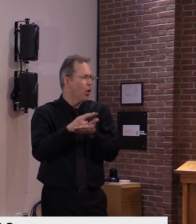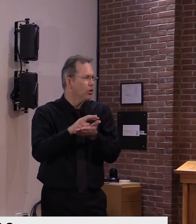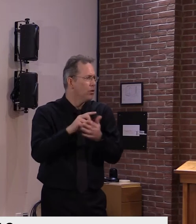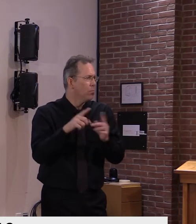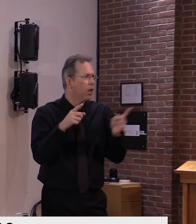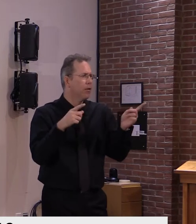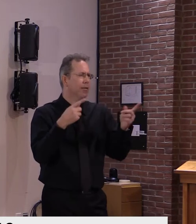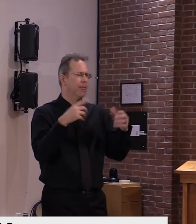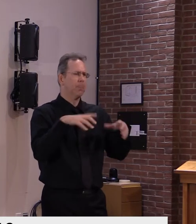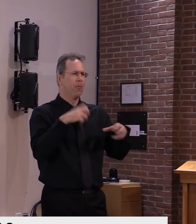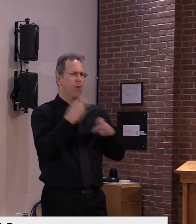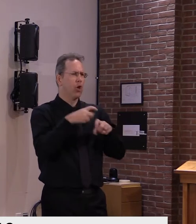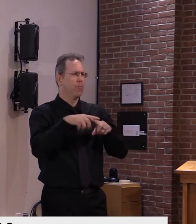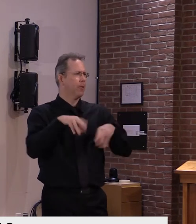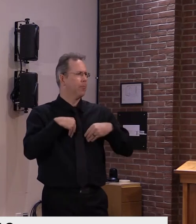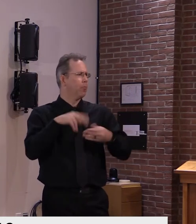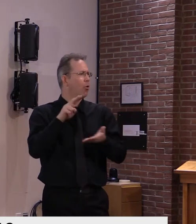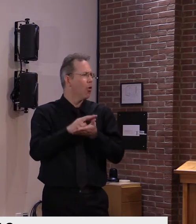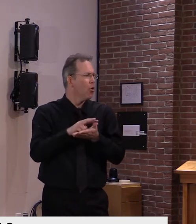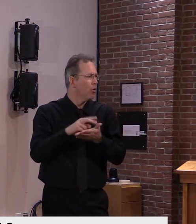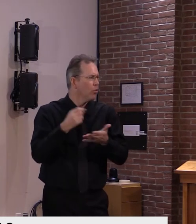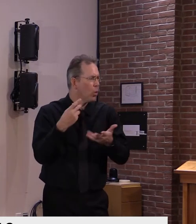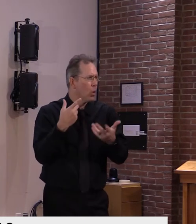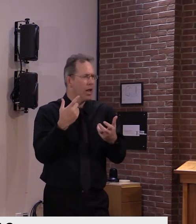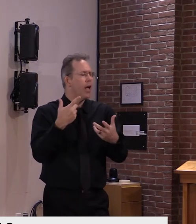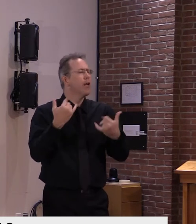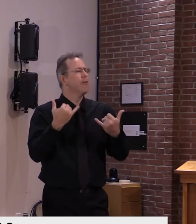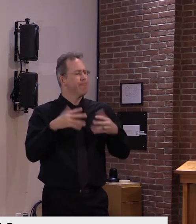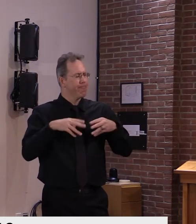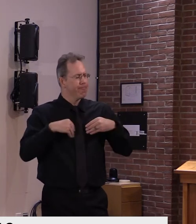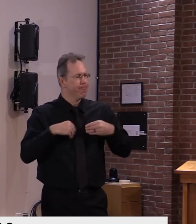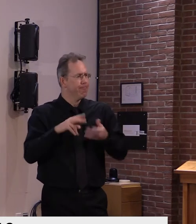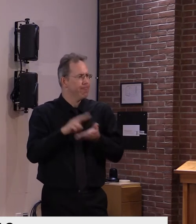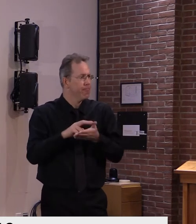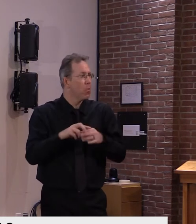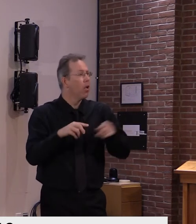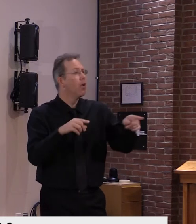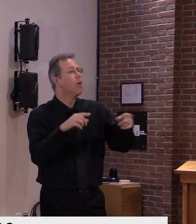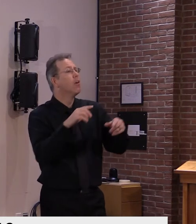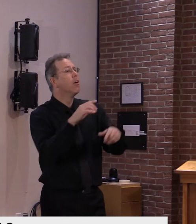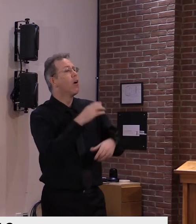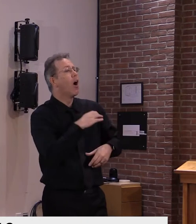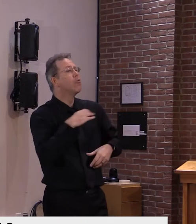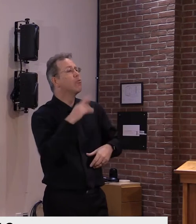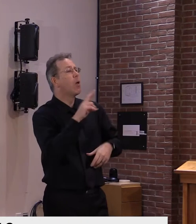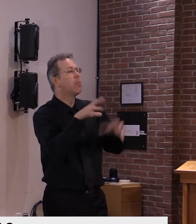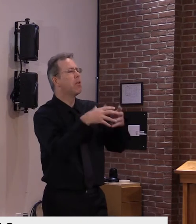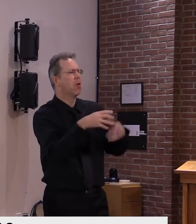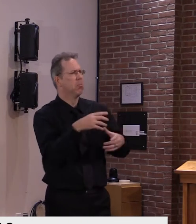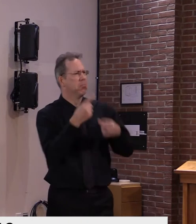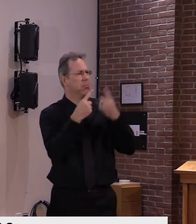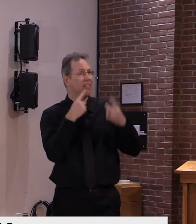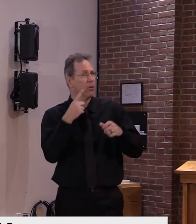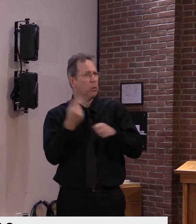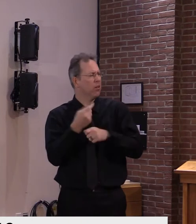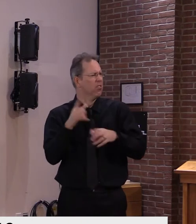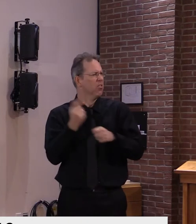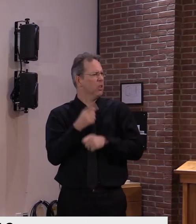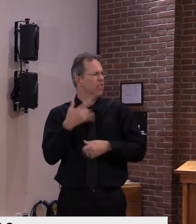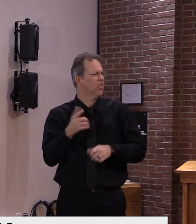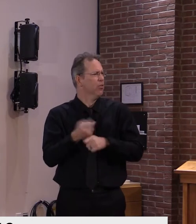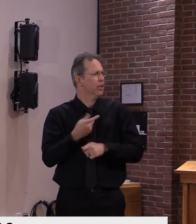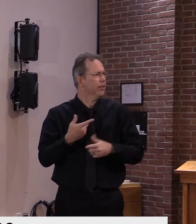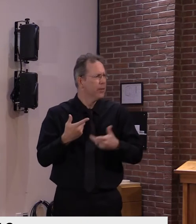this? Well, again, I would classify myself in that 48% aisle of those